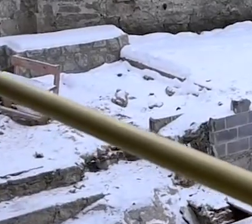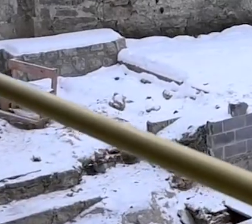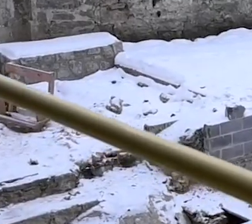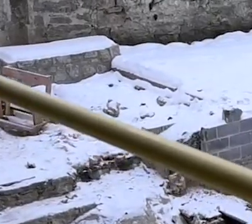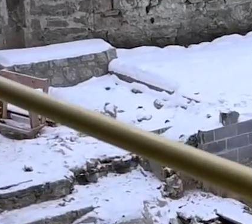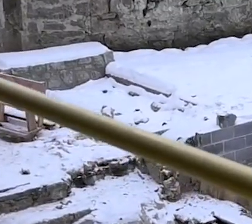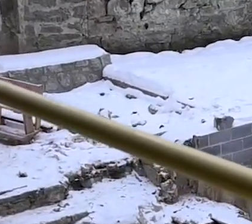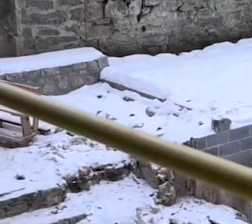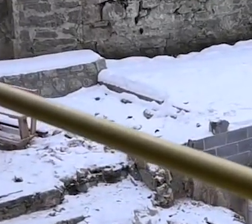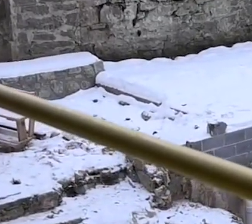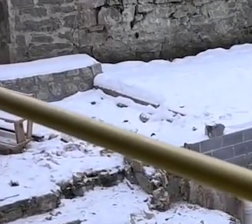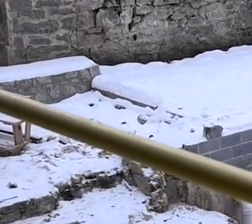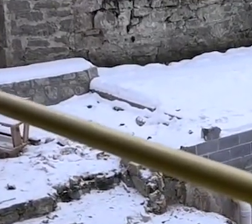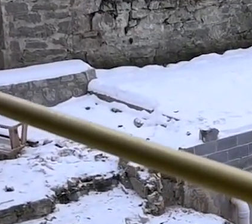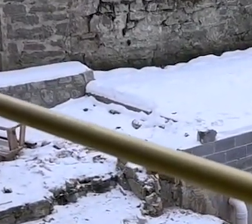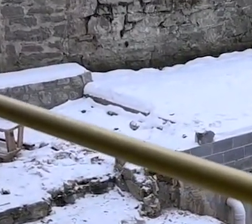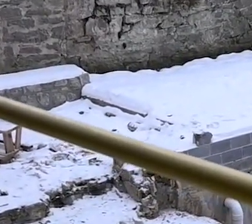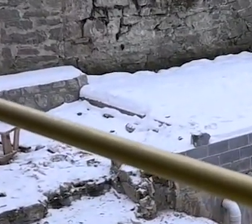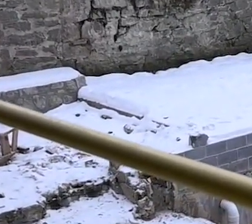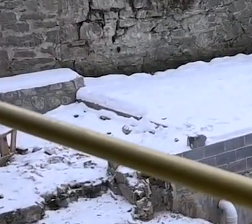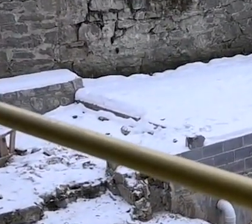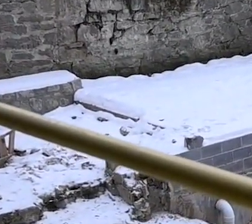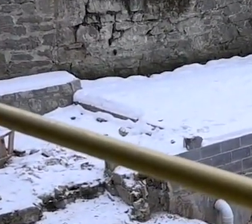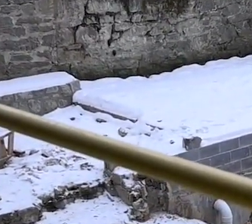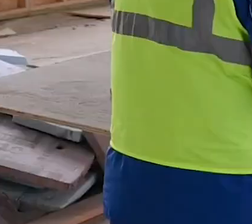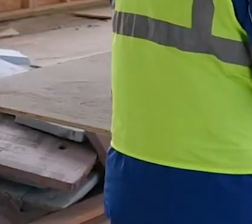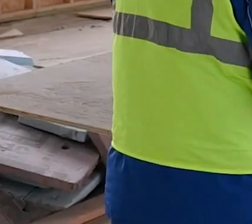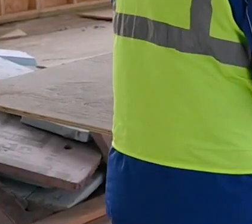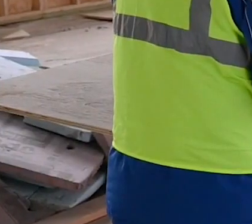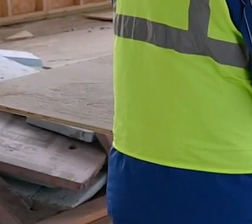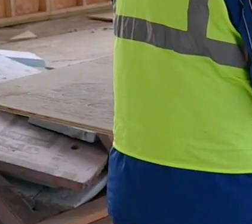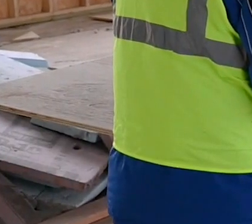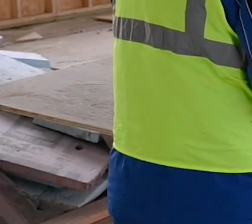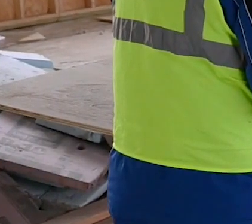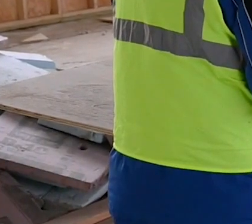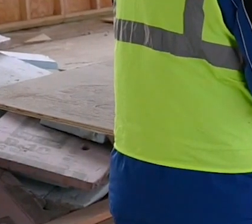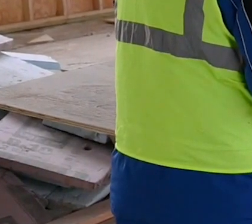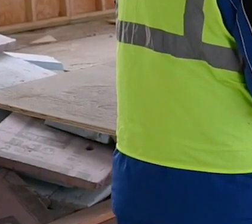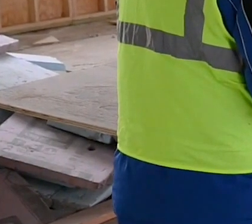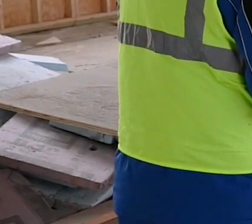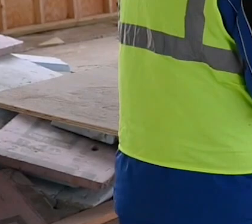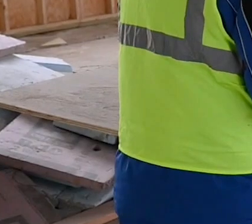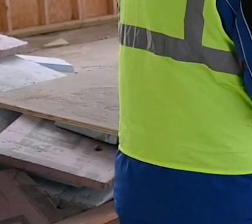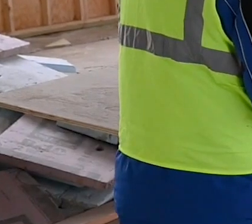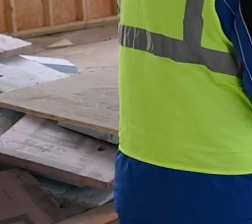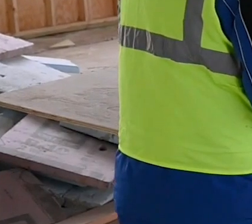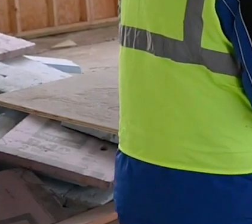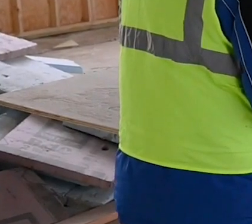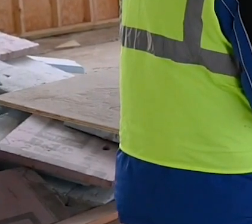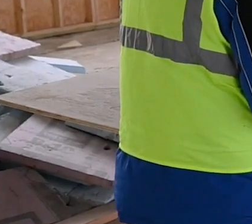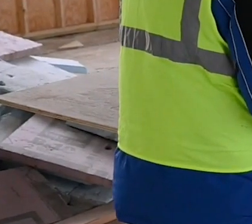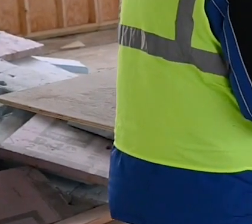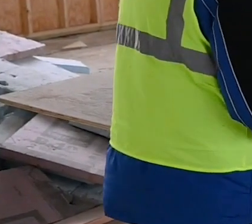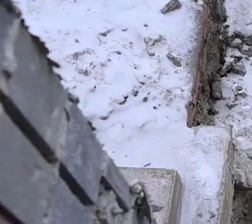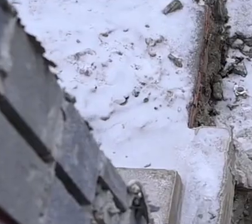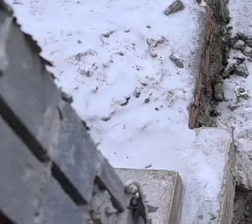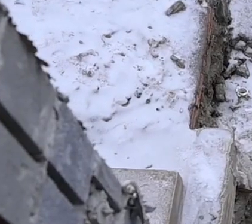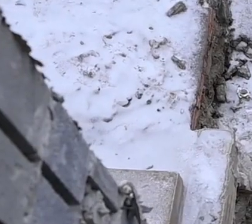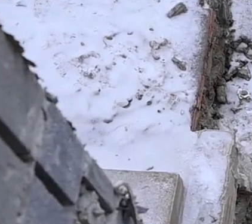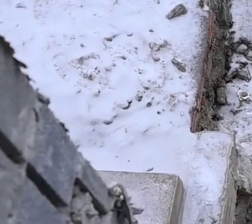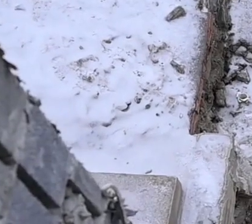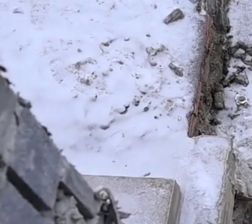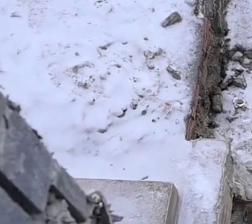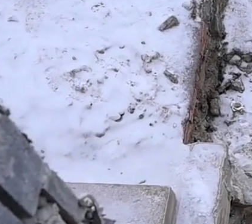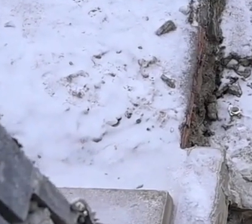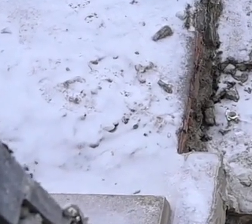we will demonstrate that building climate resilience for historic and flood-prone areas is not only achievable, but it